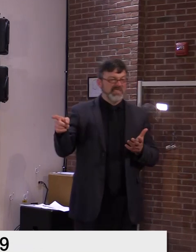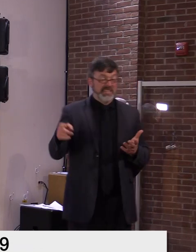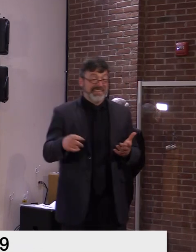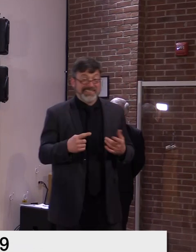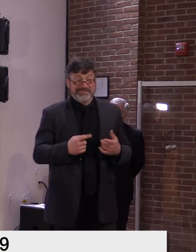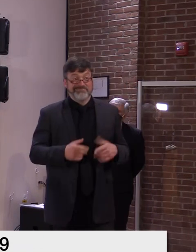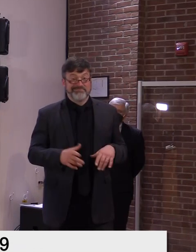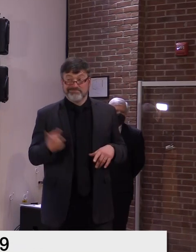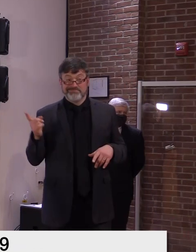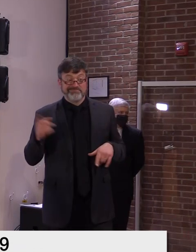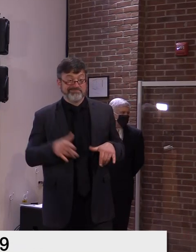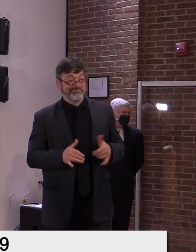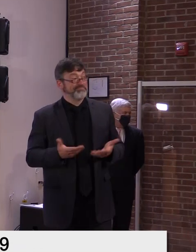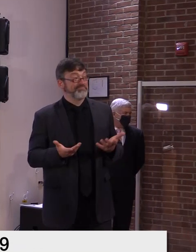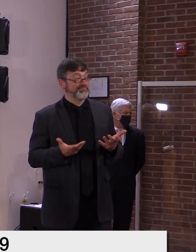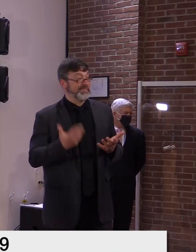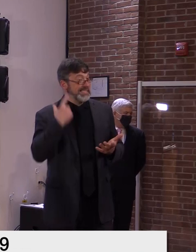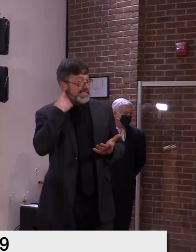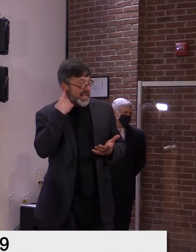unmuted.